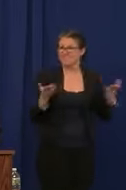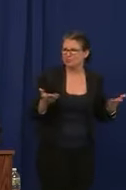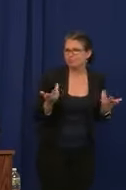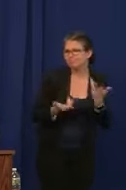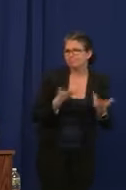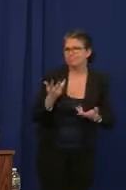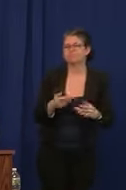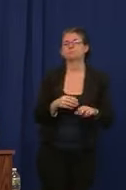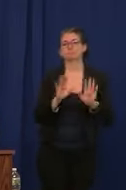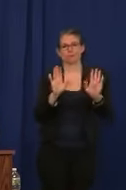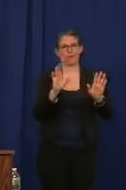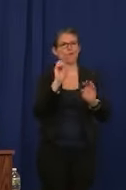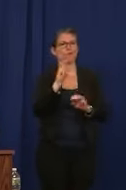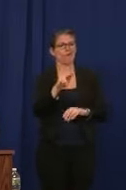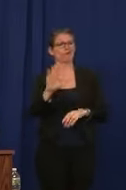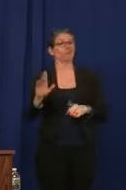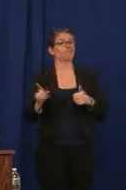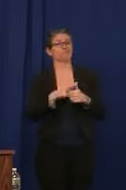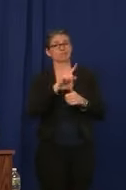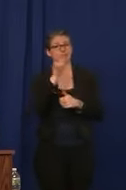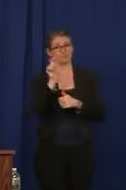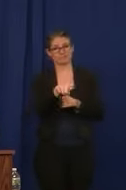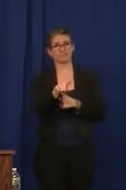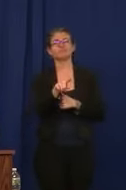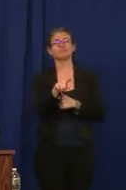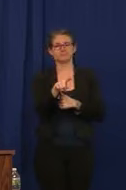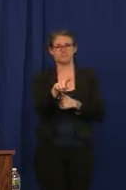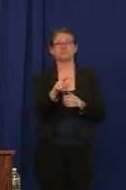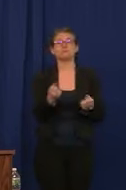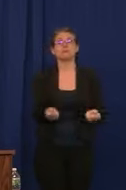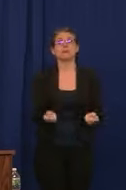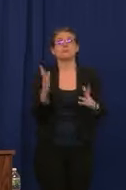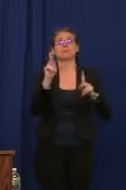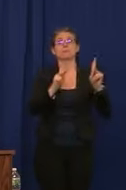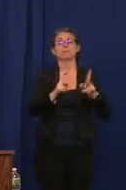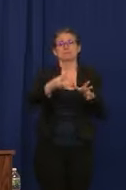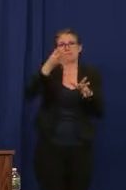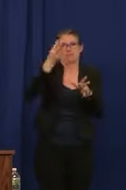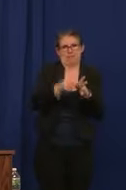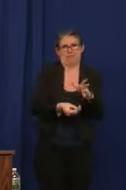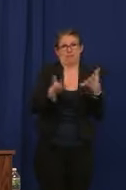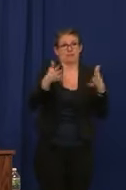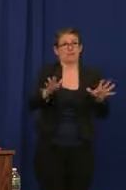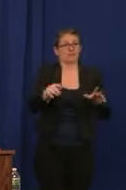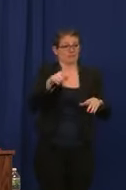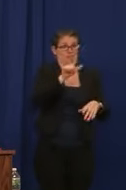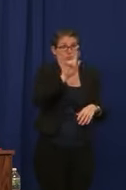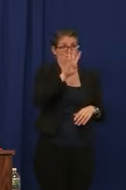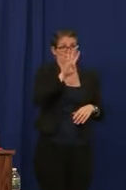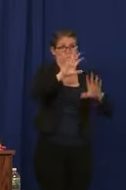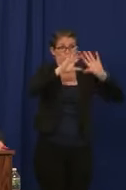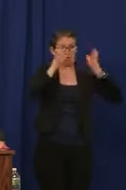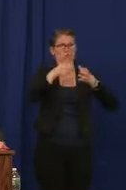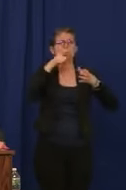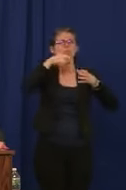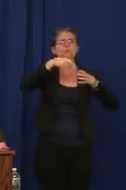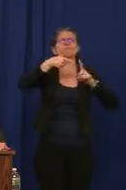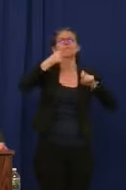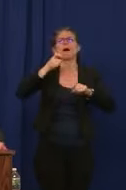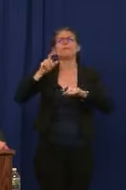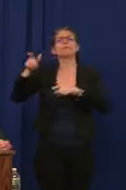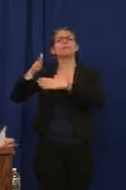around clarifying the number of individuals who have passed at the long-term care facilities that I've mentioned. And Kevin, there have been